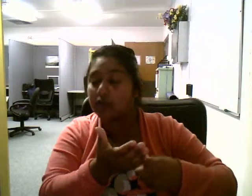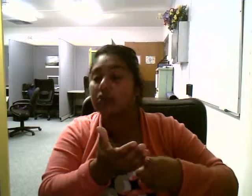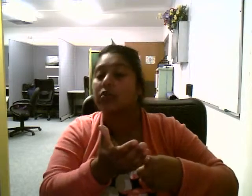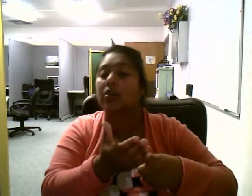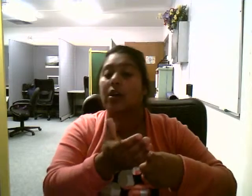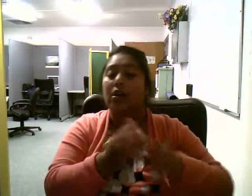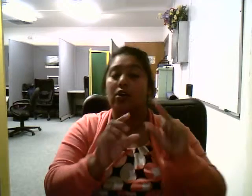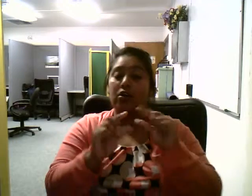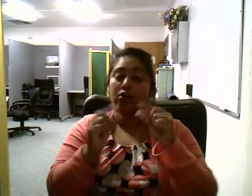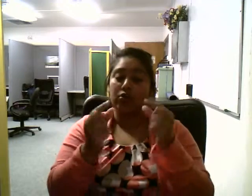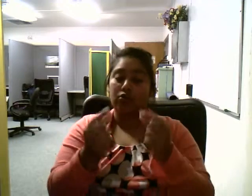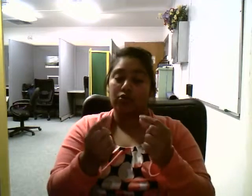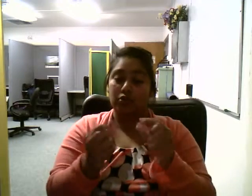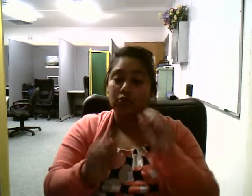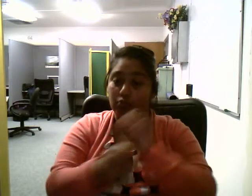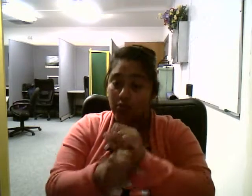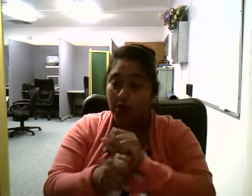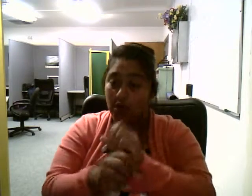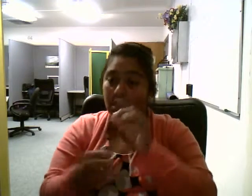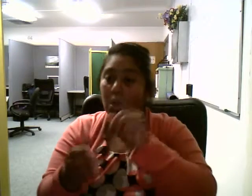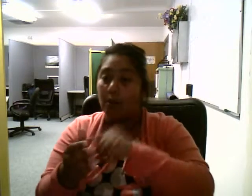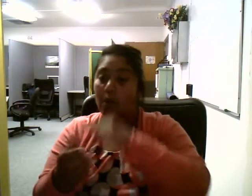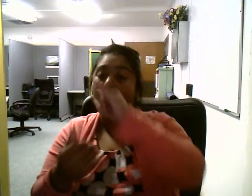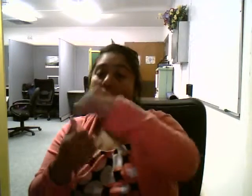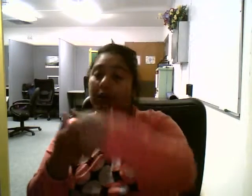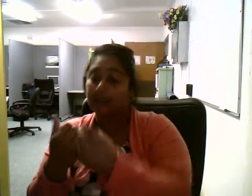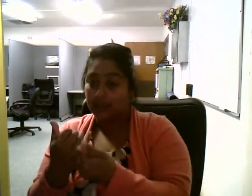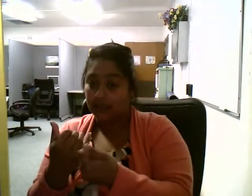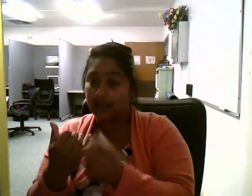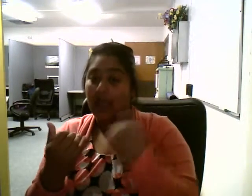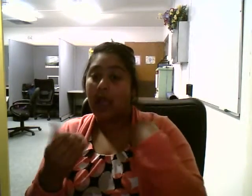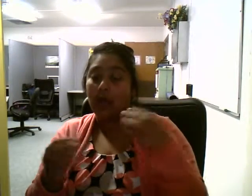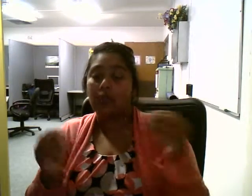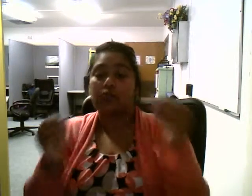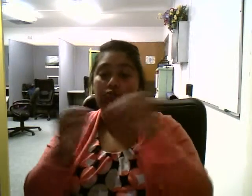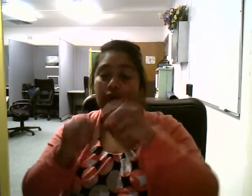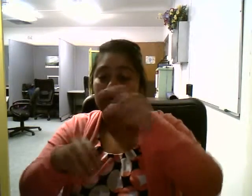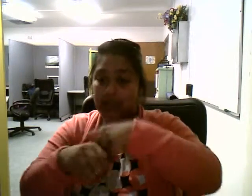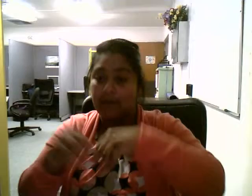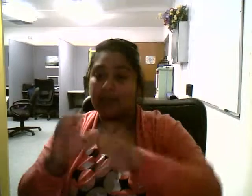some projects. We're going to have a lot more time in class to do lots of the things that I think